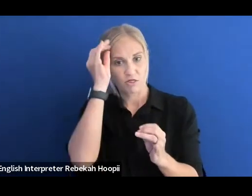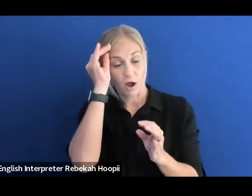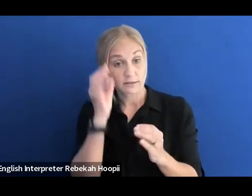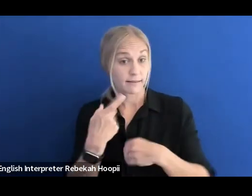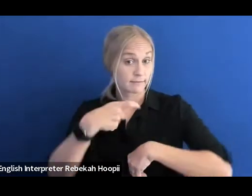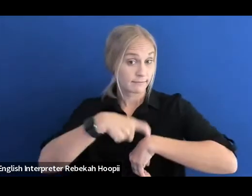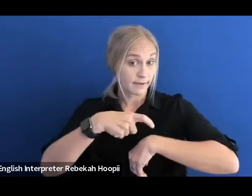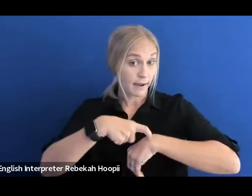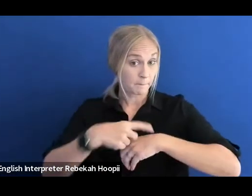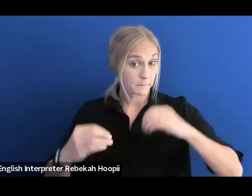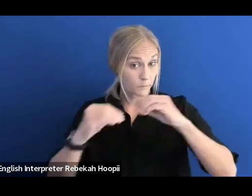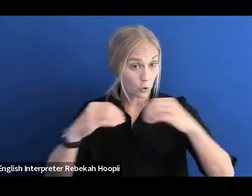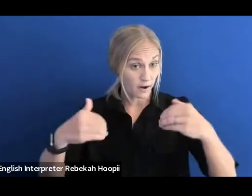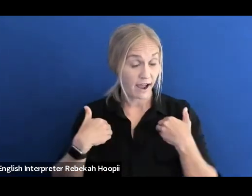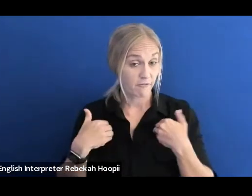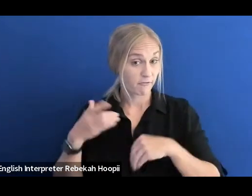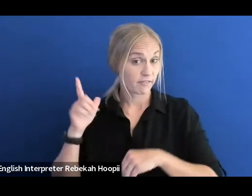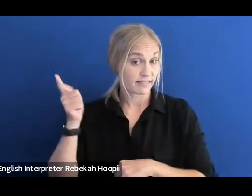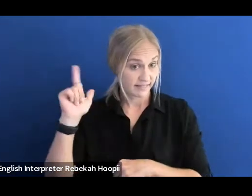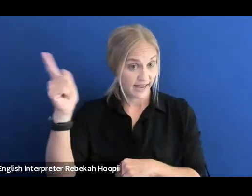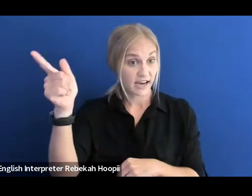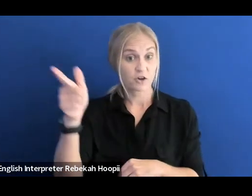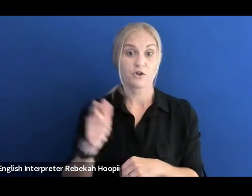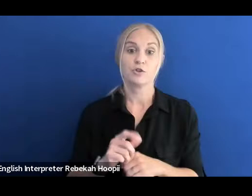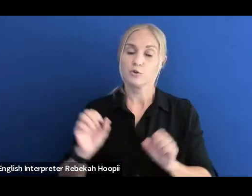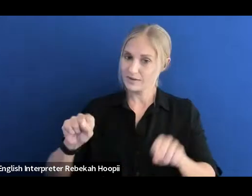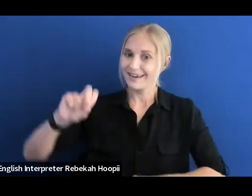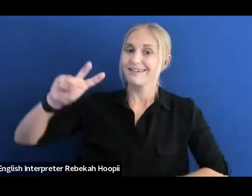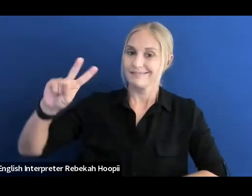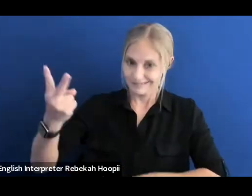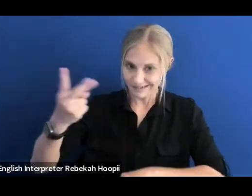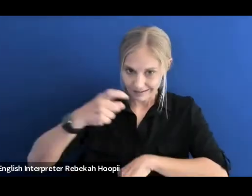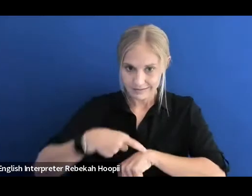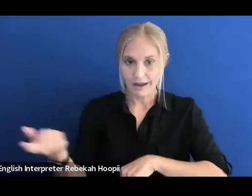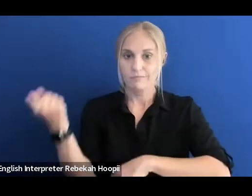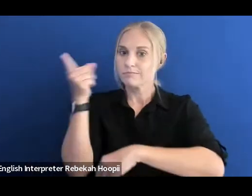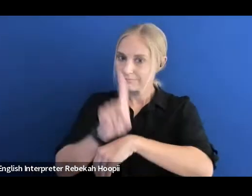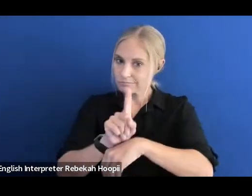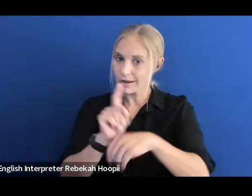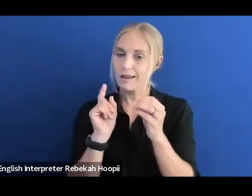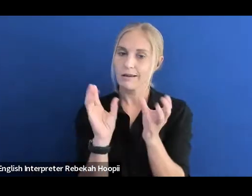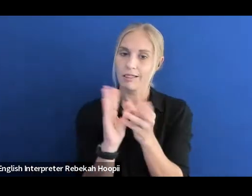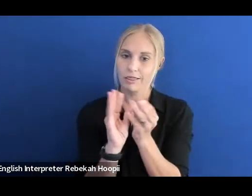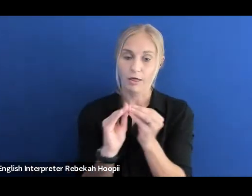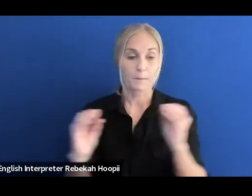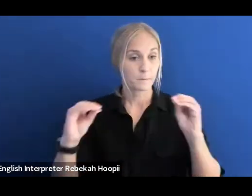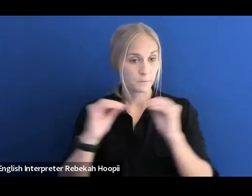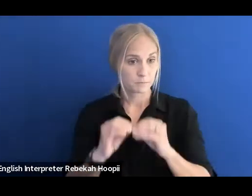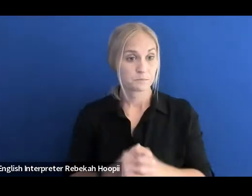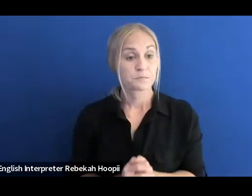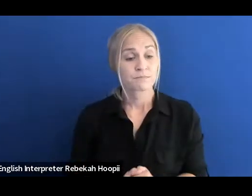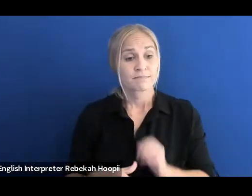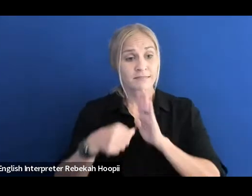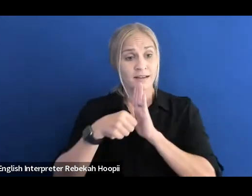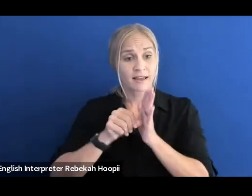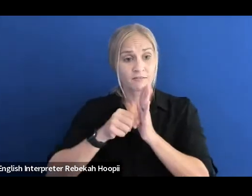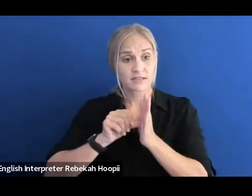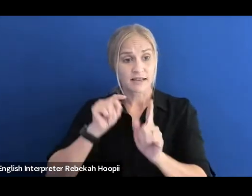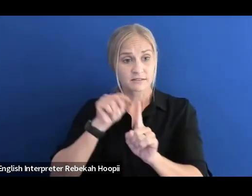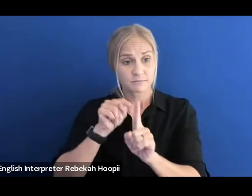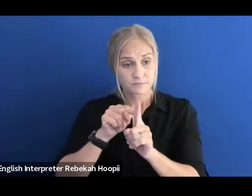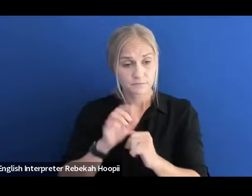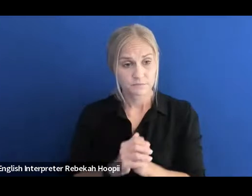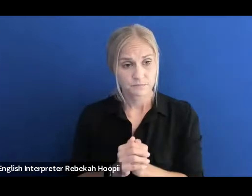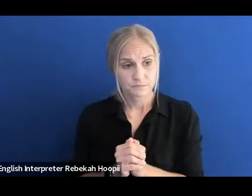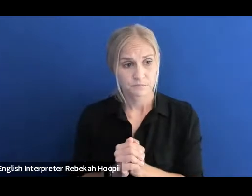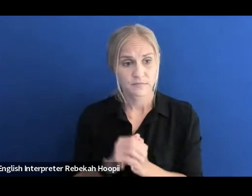time afterwards, we'll bring you up a second time if you so desire to make additional comments. And then I want to highlight finally the other ways that you